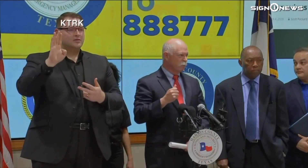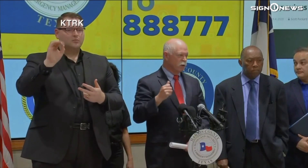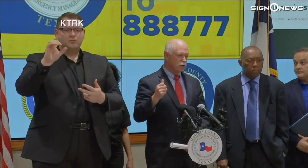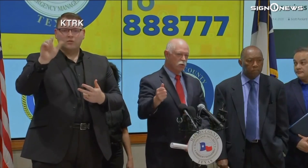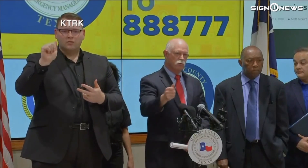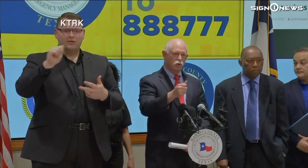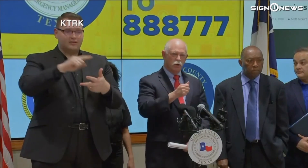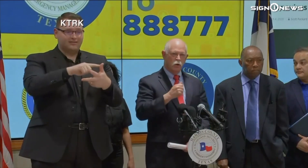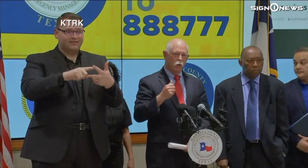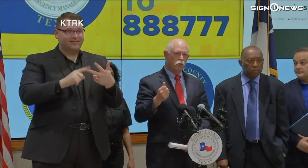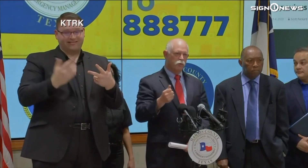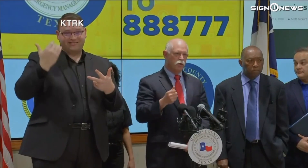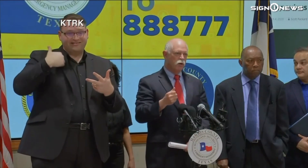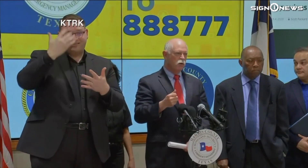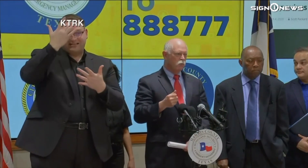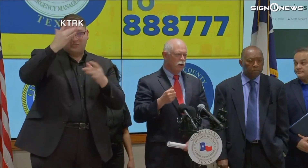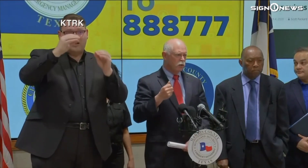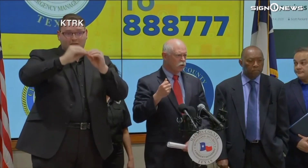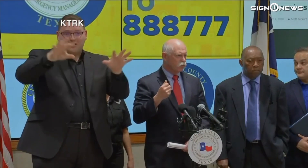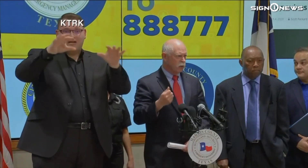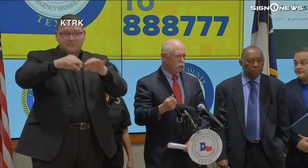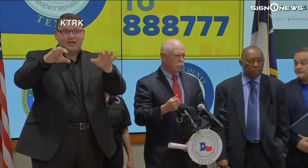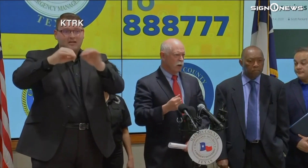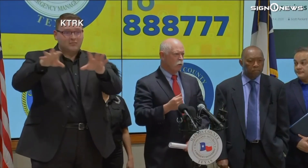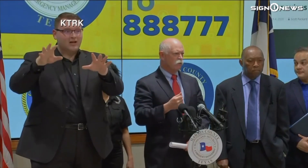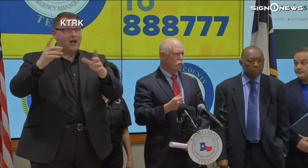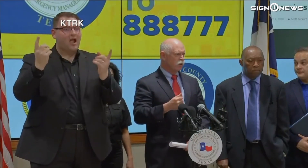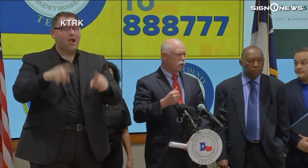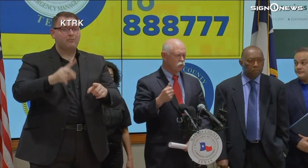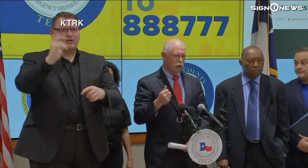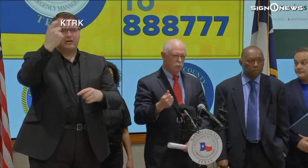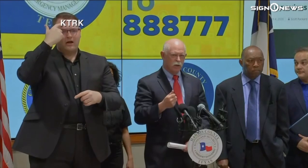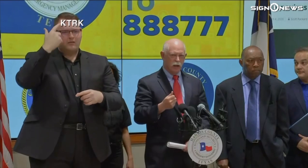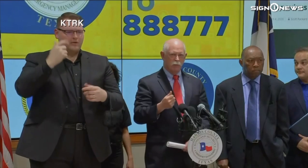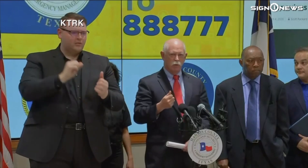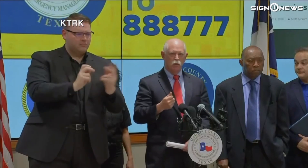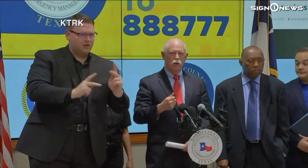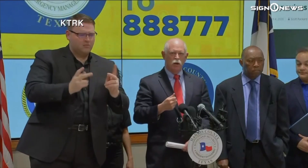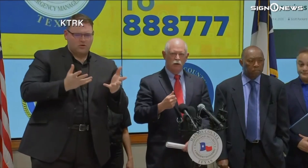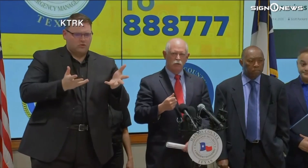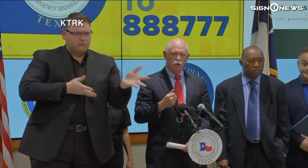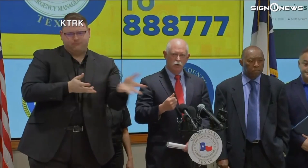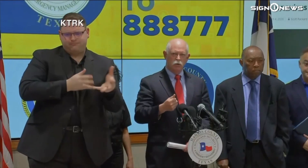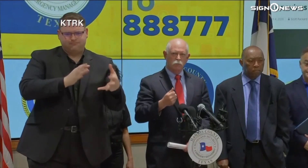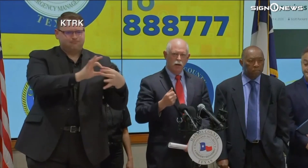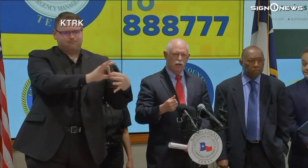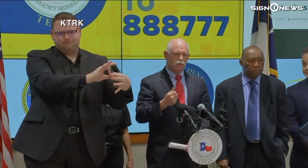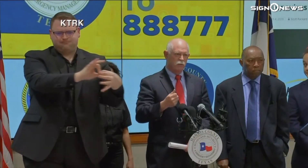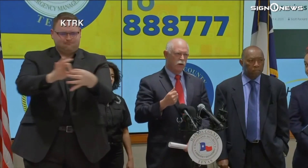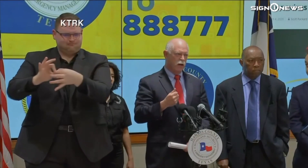as a community, a whole community, we are incredibly powerful and incredibly capable of having a huge positive impact